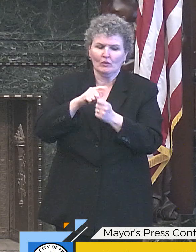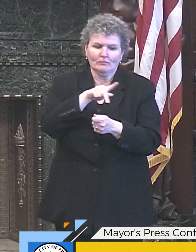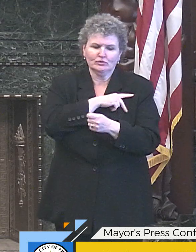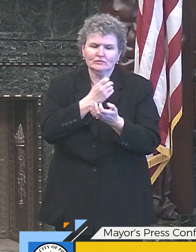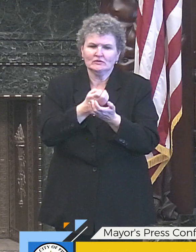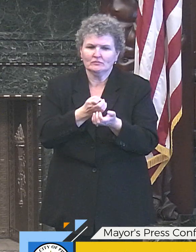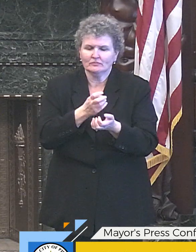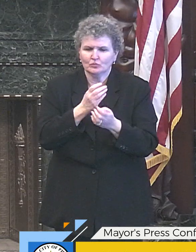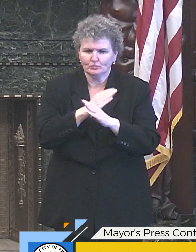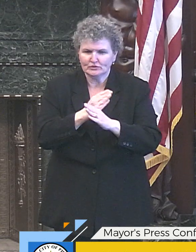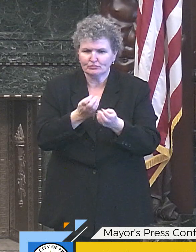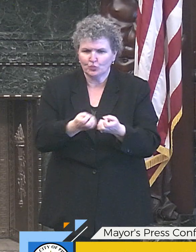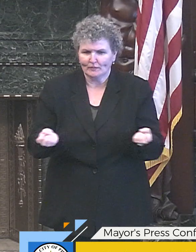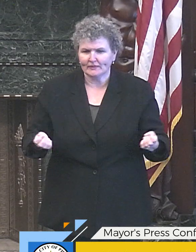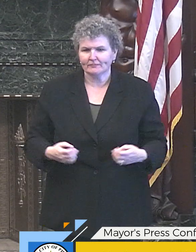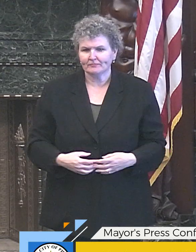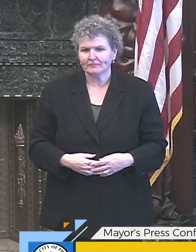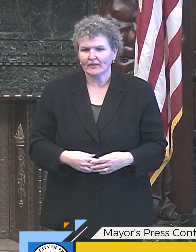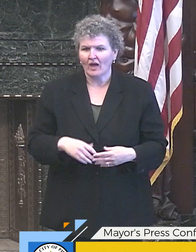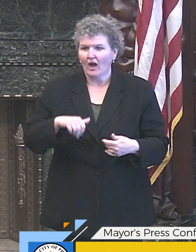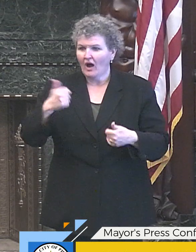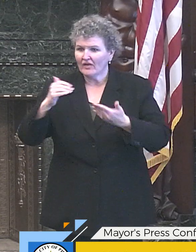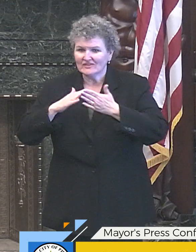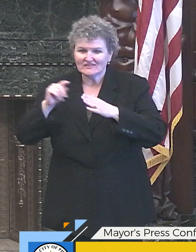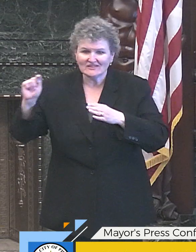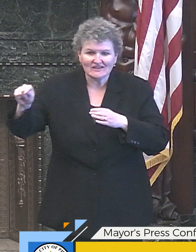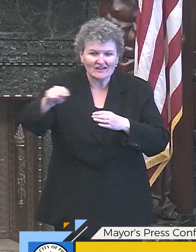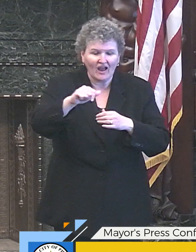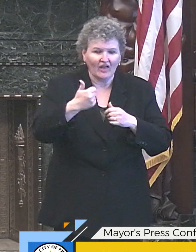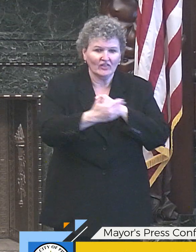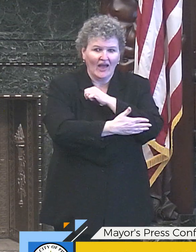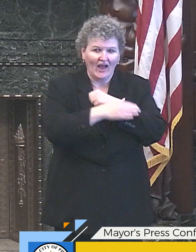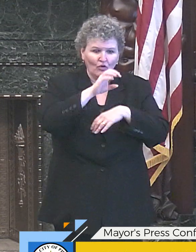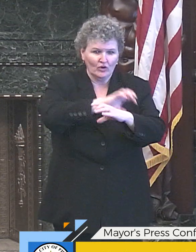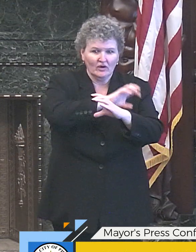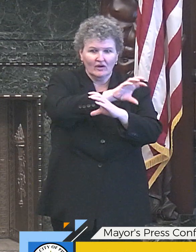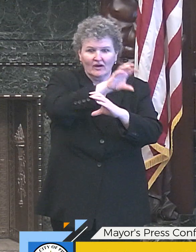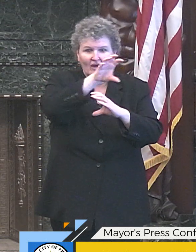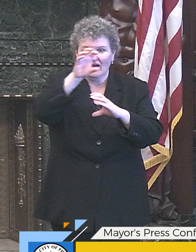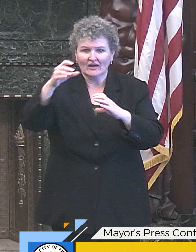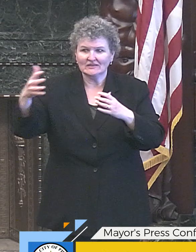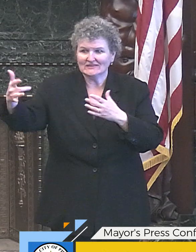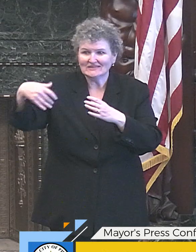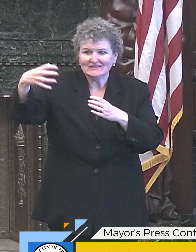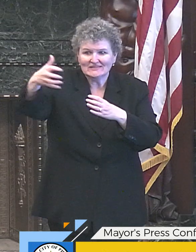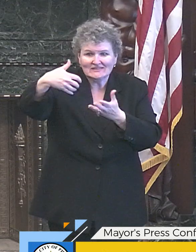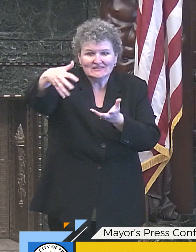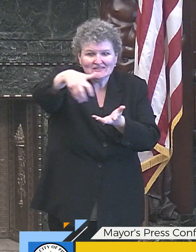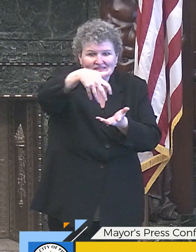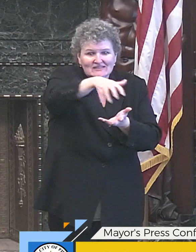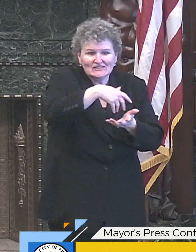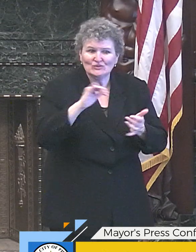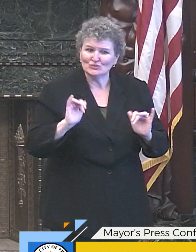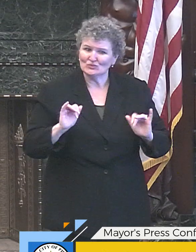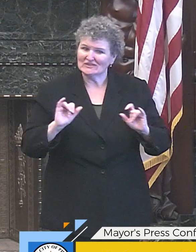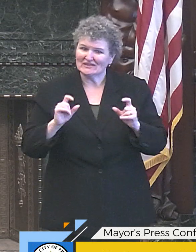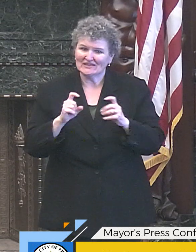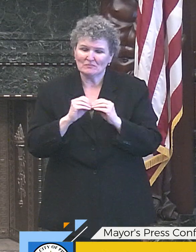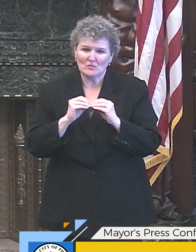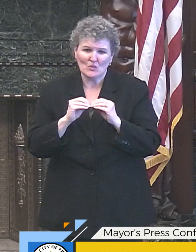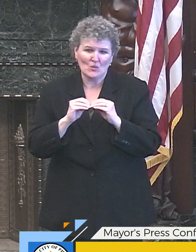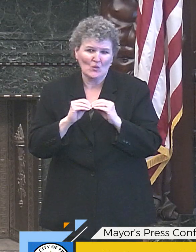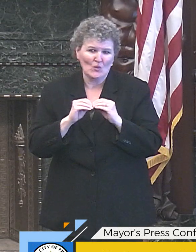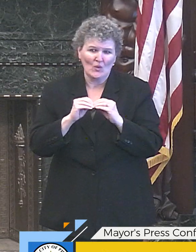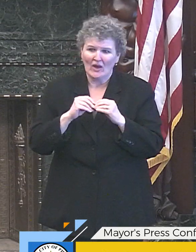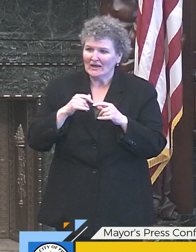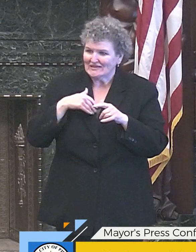like other municipalities and other counties are trying to source that material on our own, and we're going to continue to